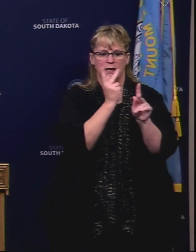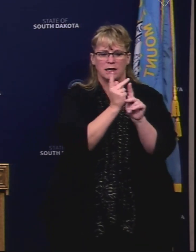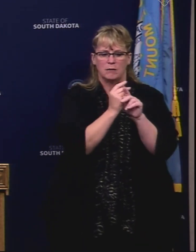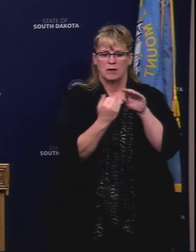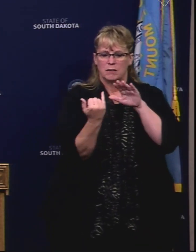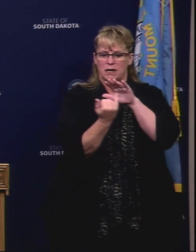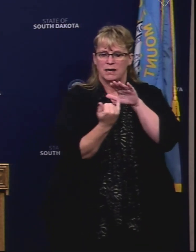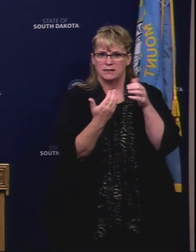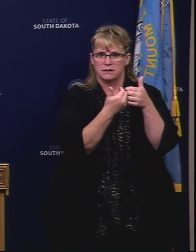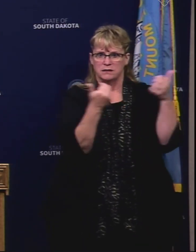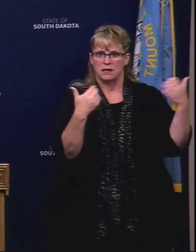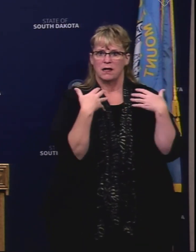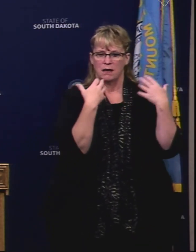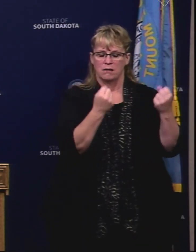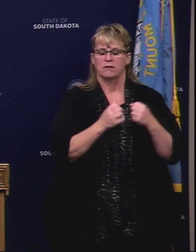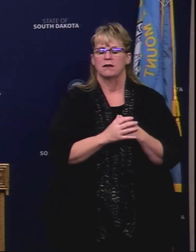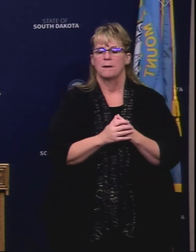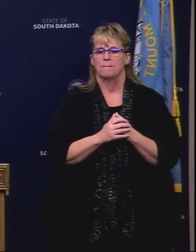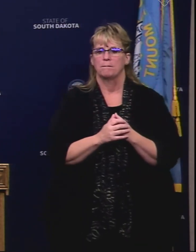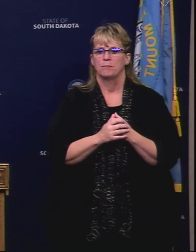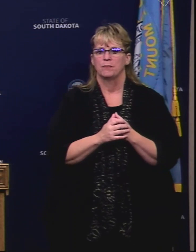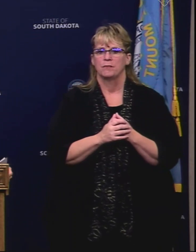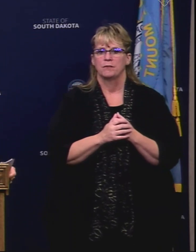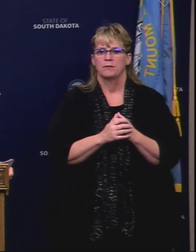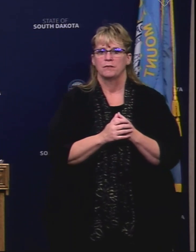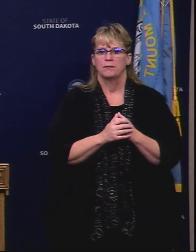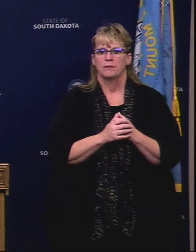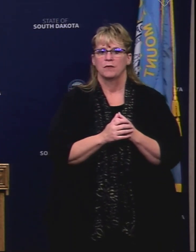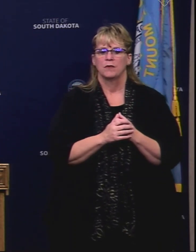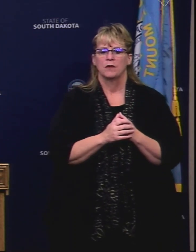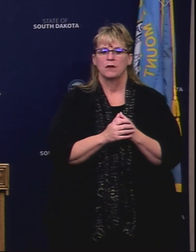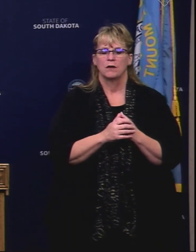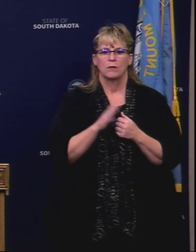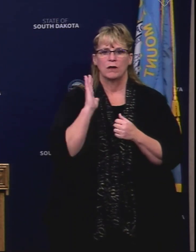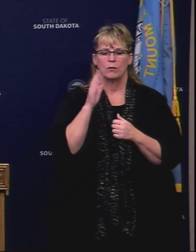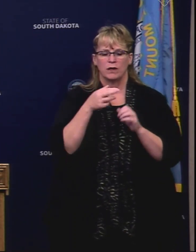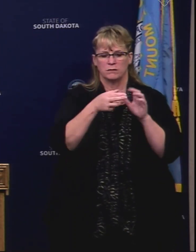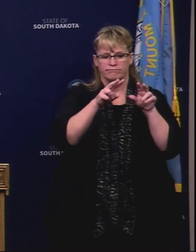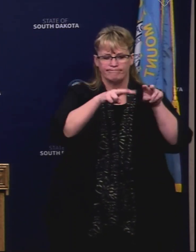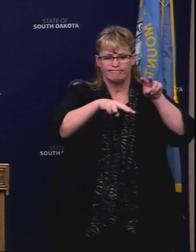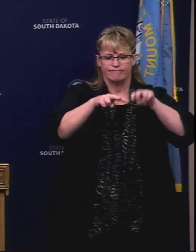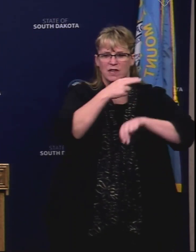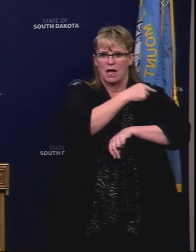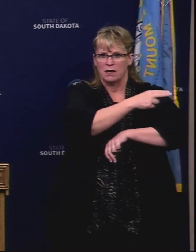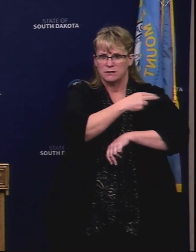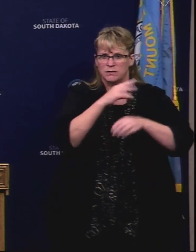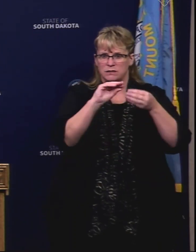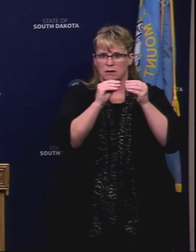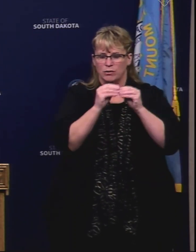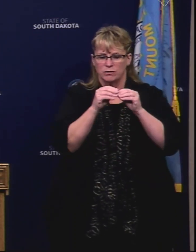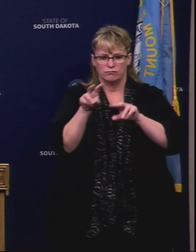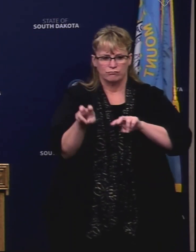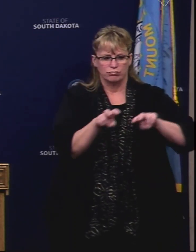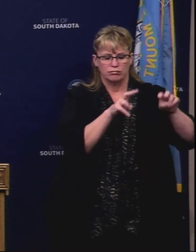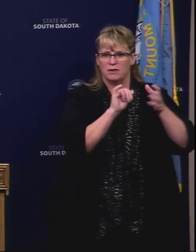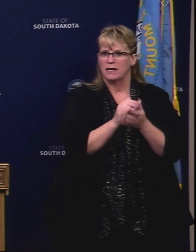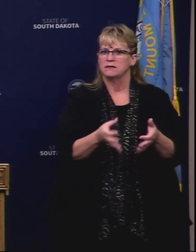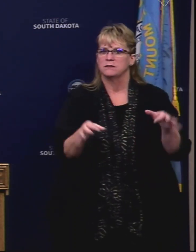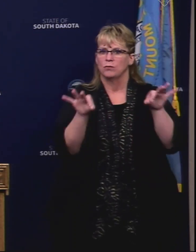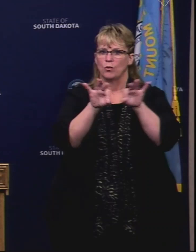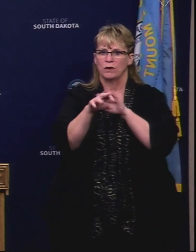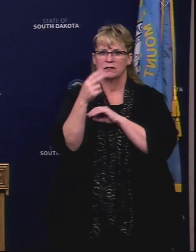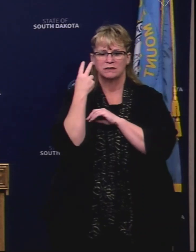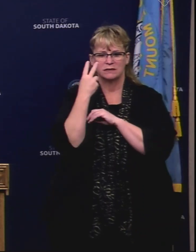isolated and healthy. We will continue to closely watch our hospitalization rates because that is incredibly important to see how